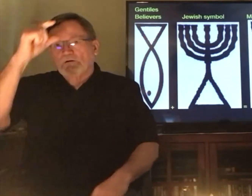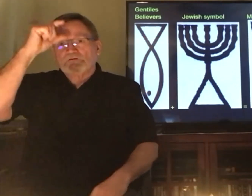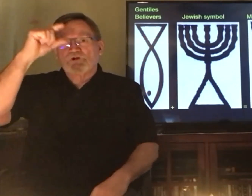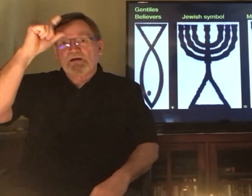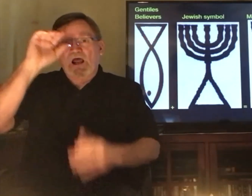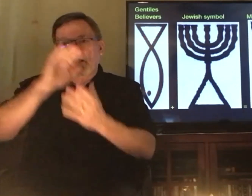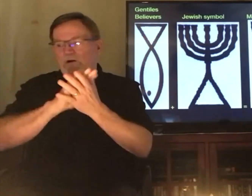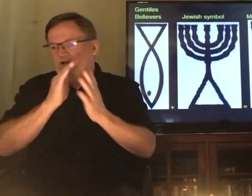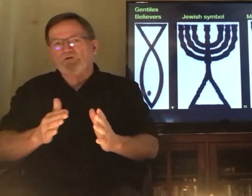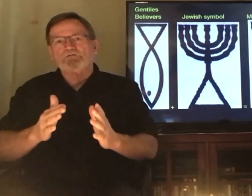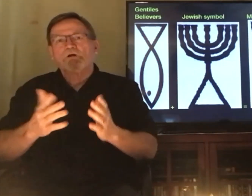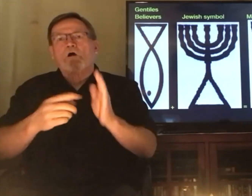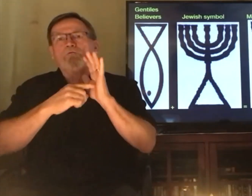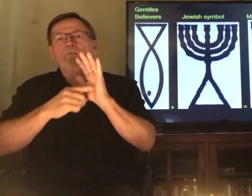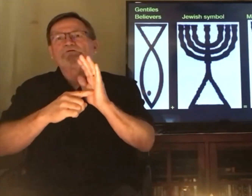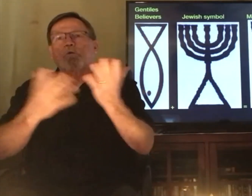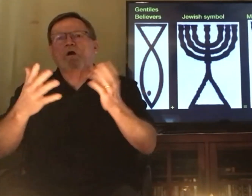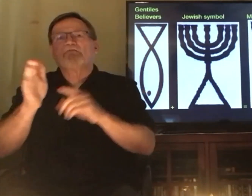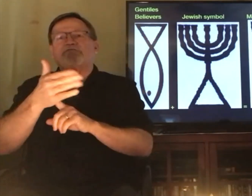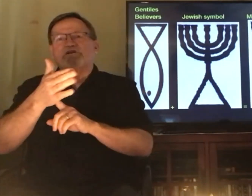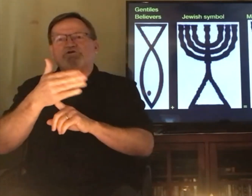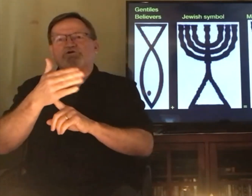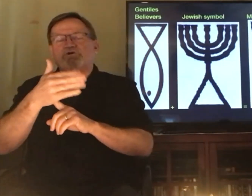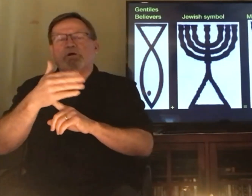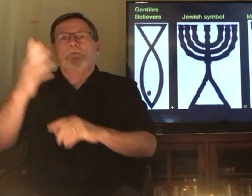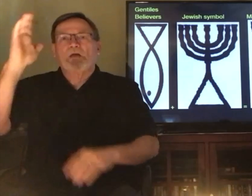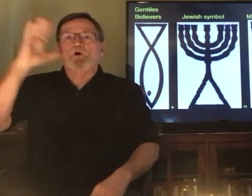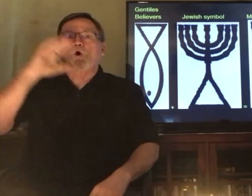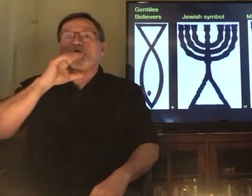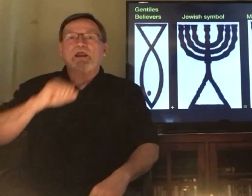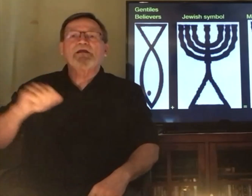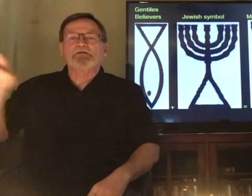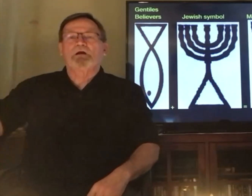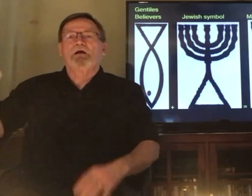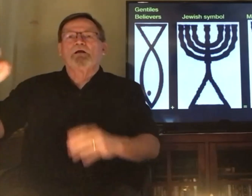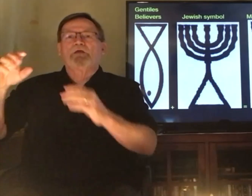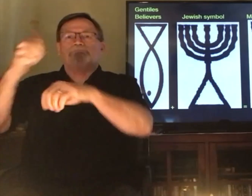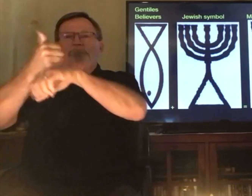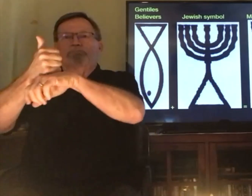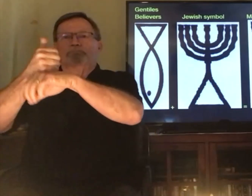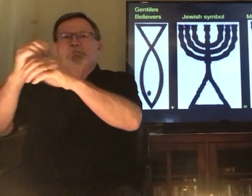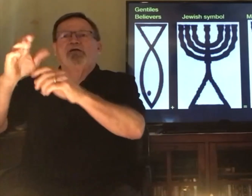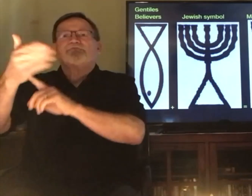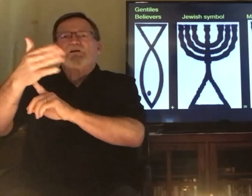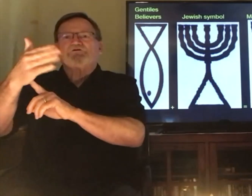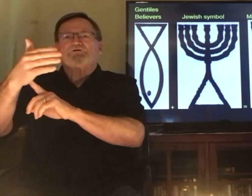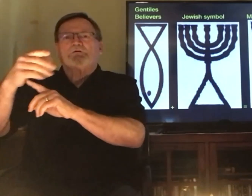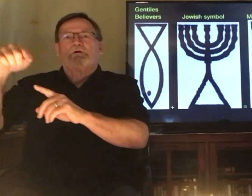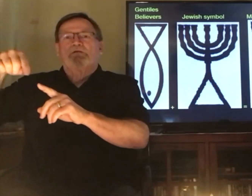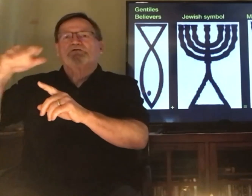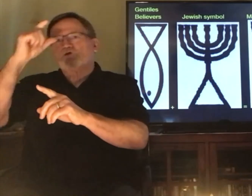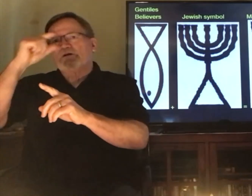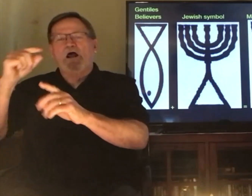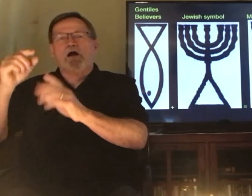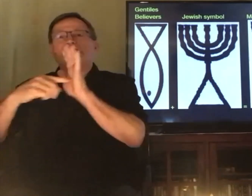family citizens with Yahweh people to join together. Yeah, and member of Yahweh